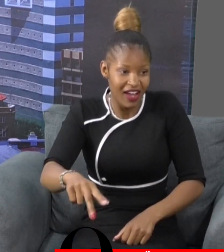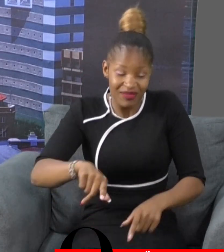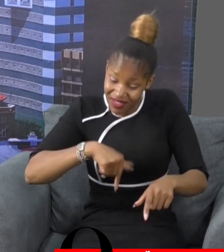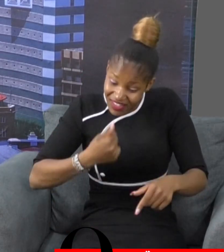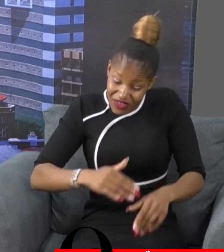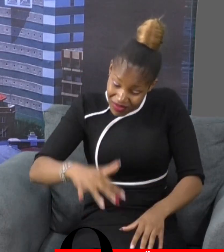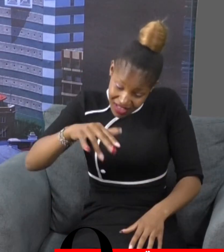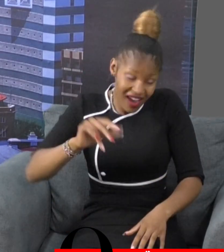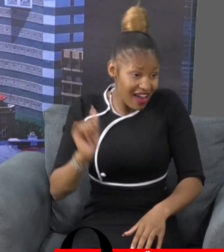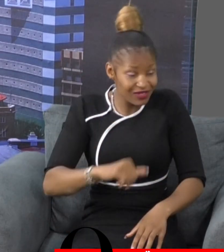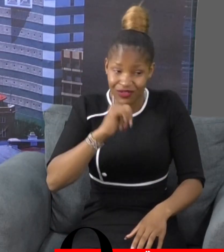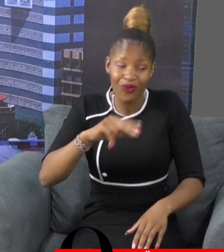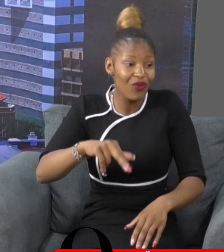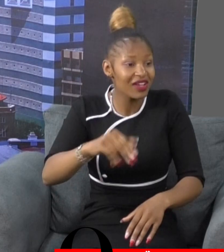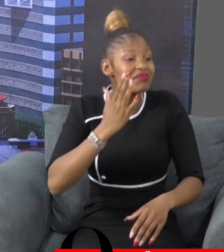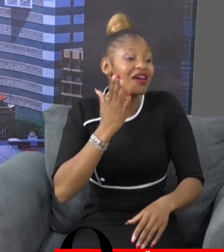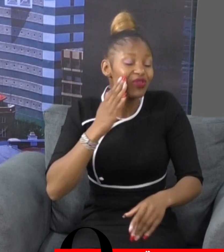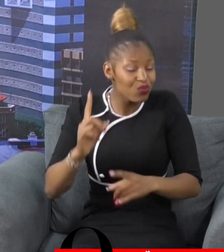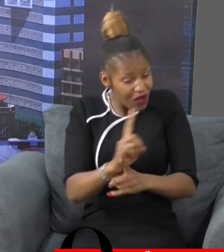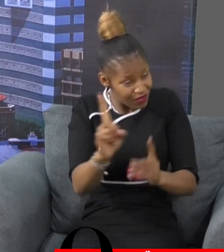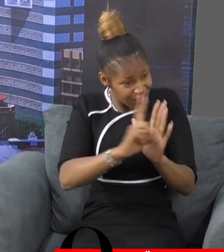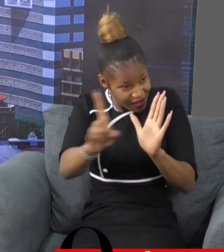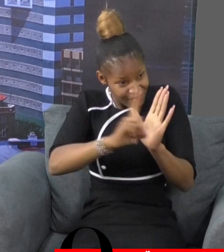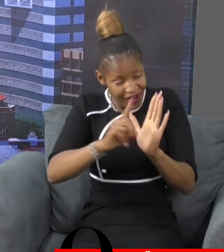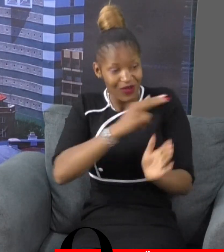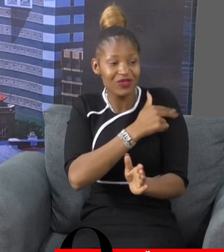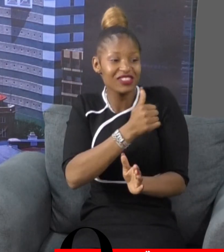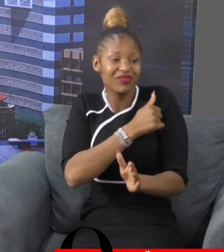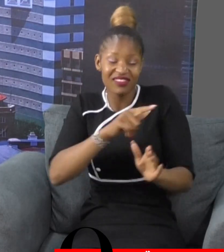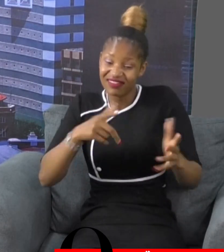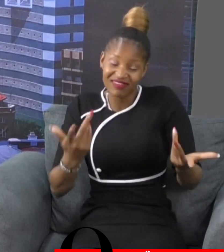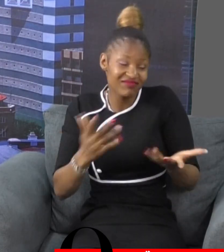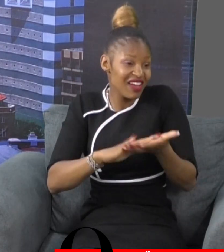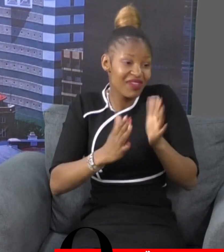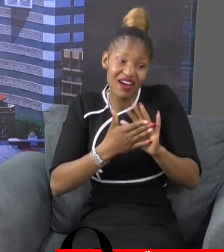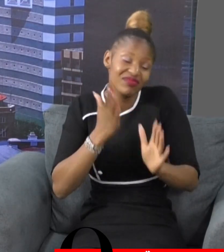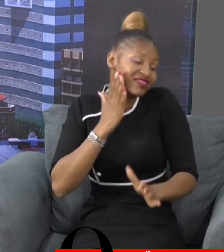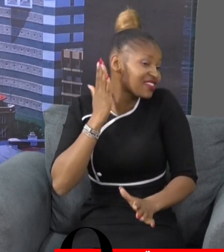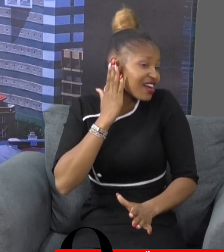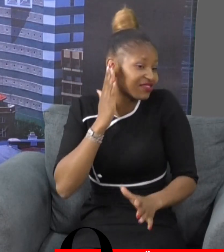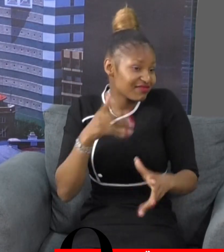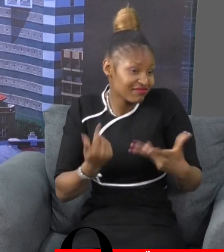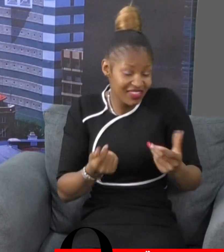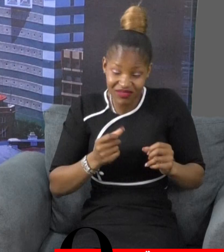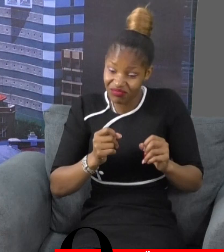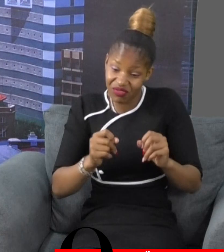I wasn't possible to walk. It was very chronic, and it was very. I went to hospital